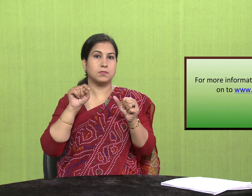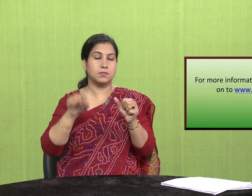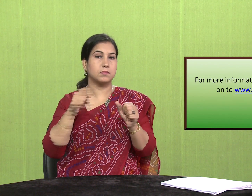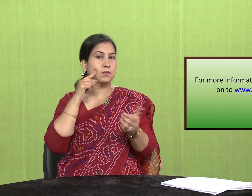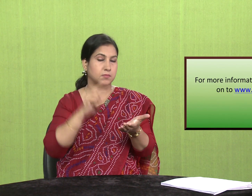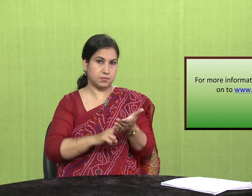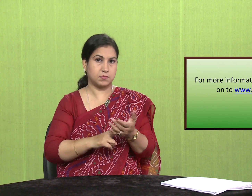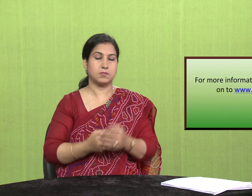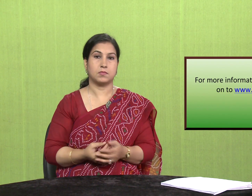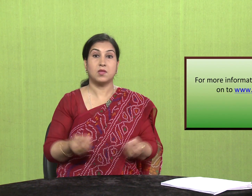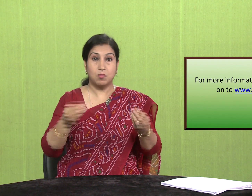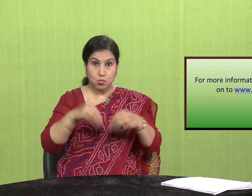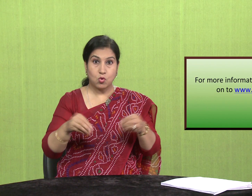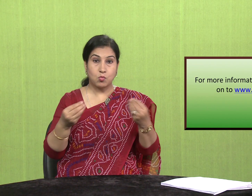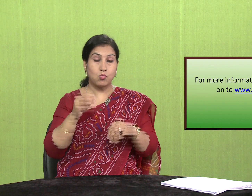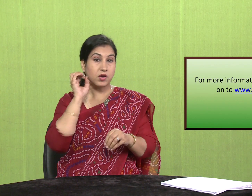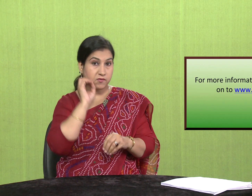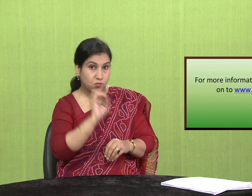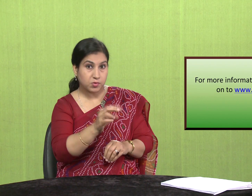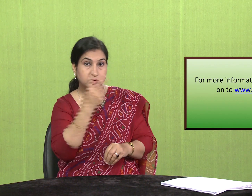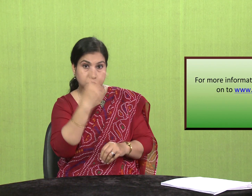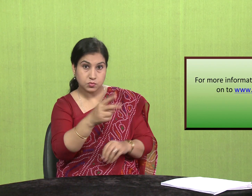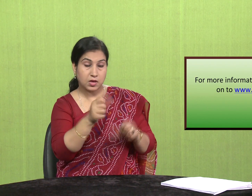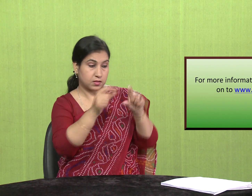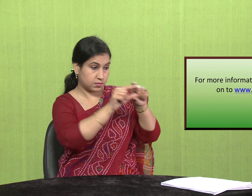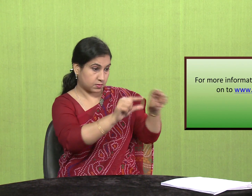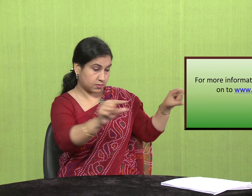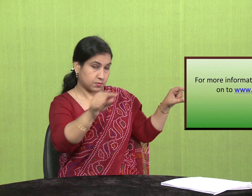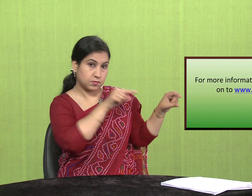For more information, you can log on to